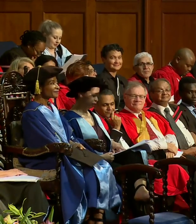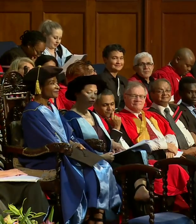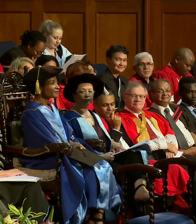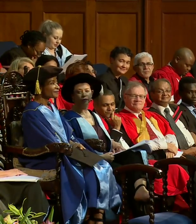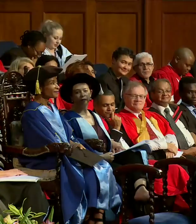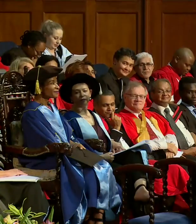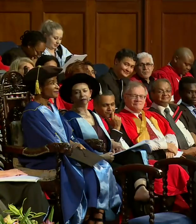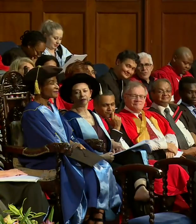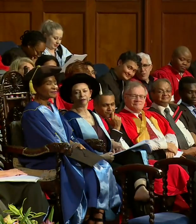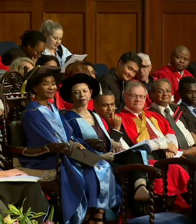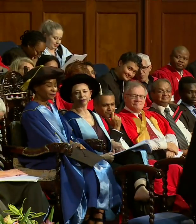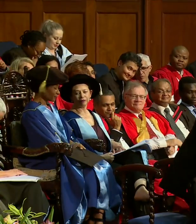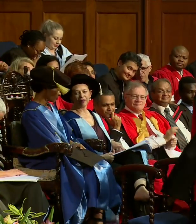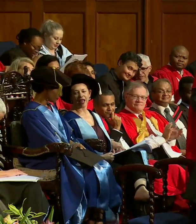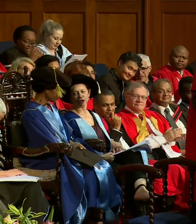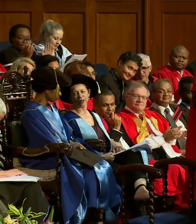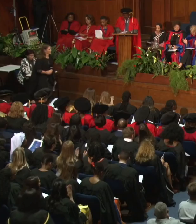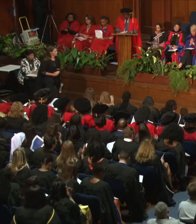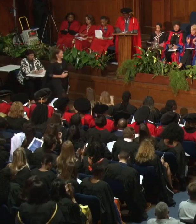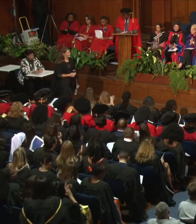Ashley Shiley Quinet Mankis.